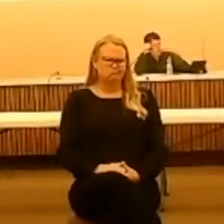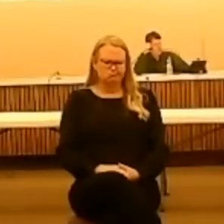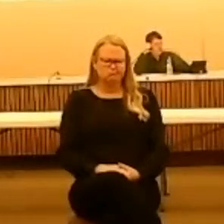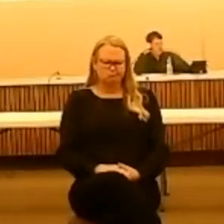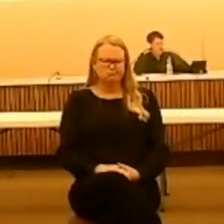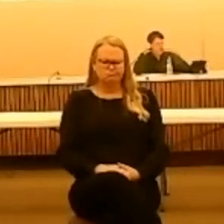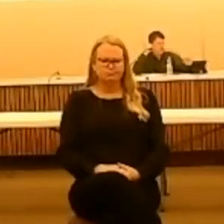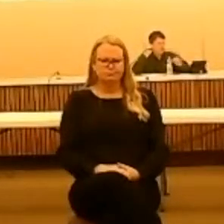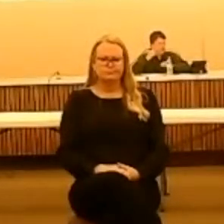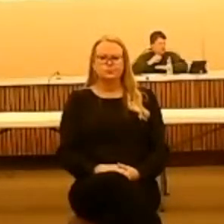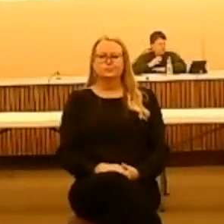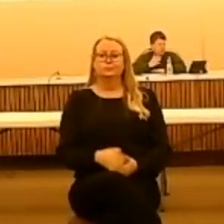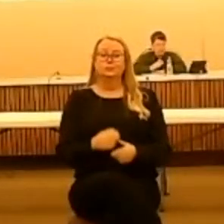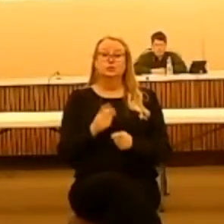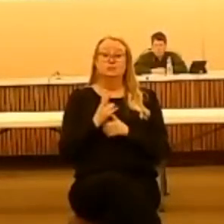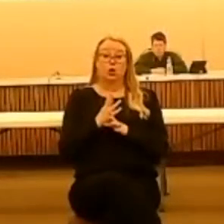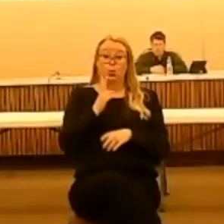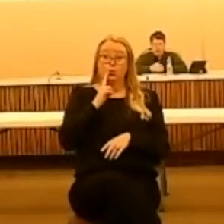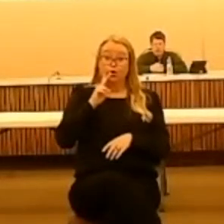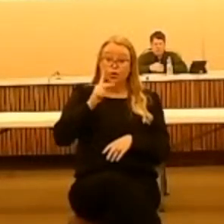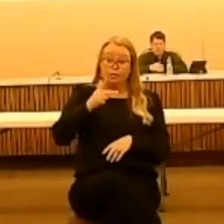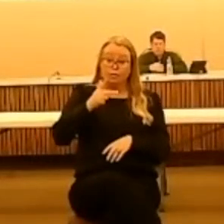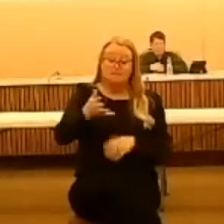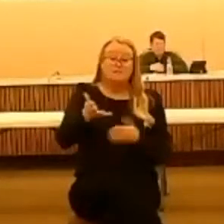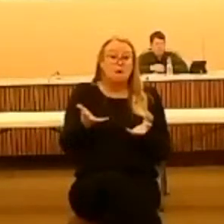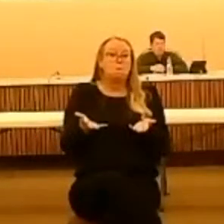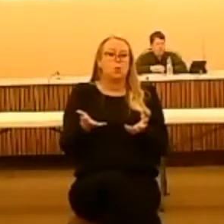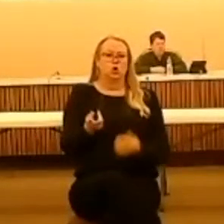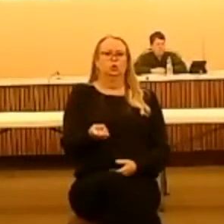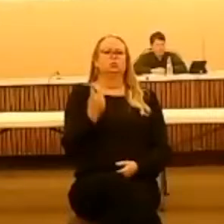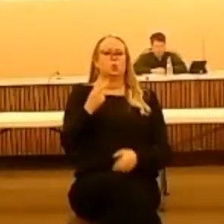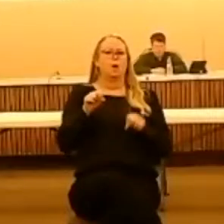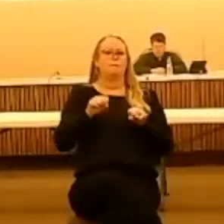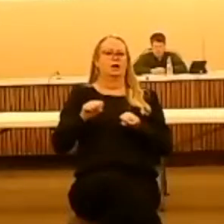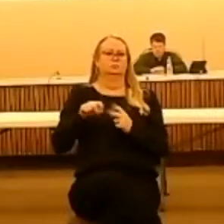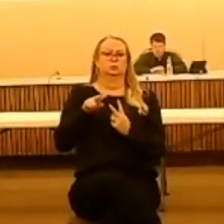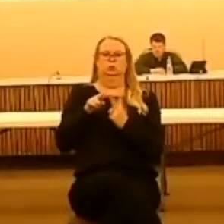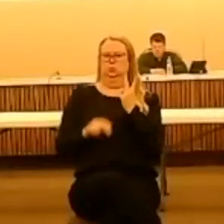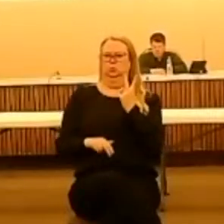Don't know if there's going to be others, but those are the two that are out there today.